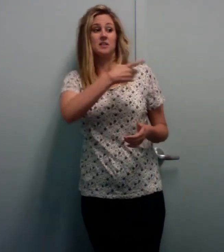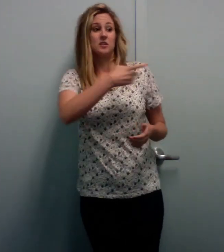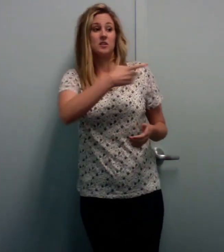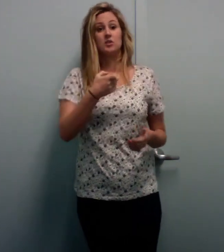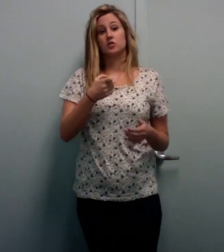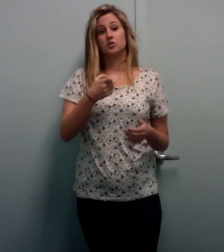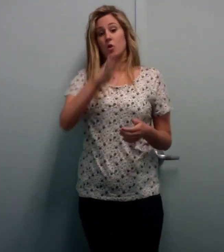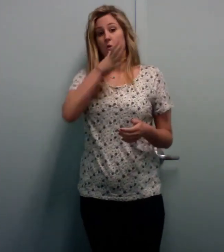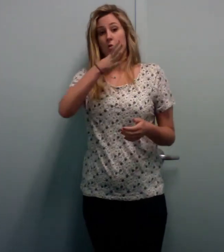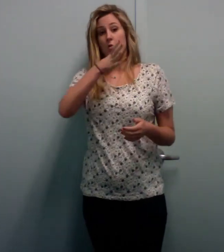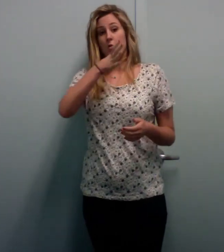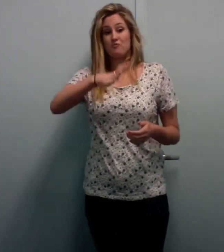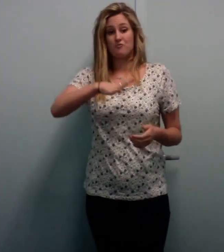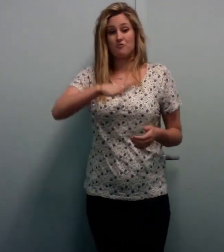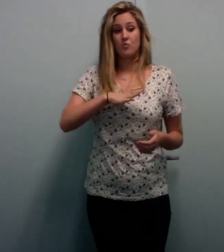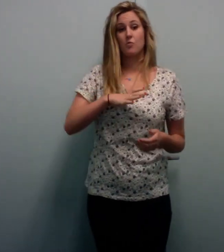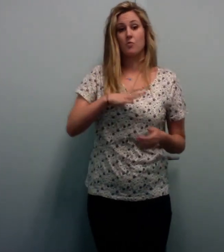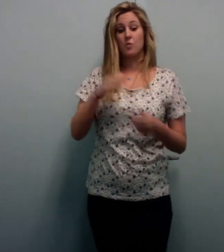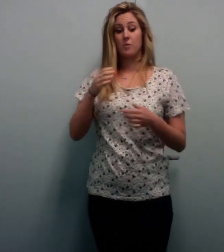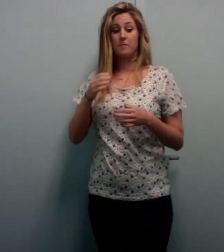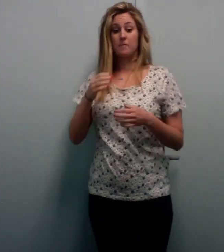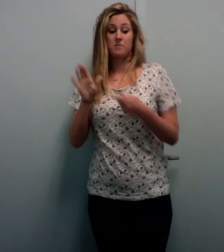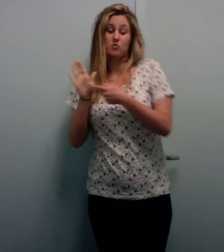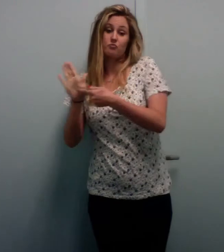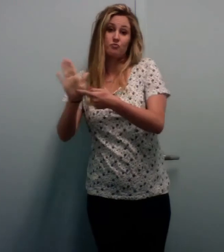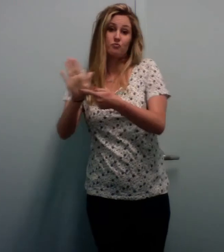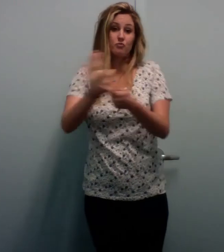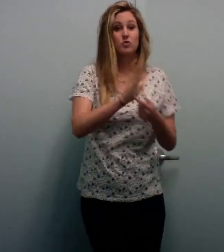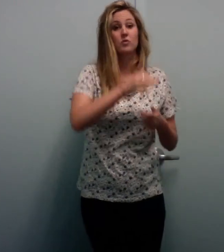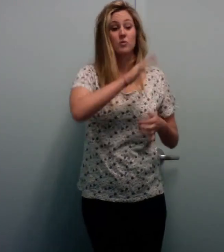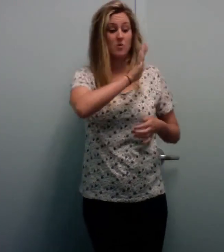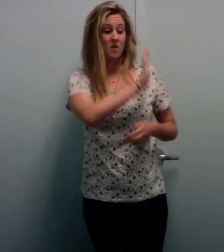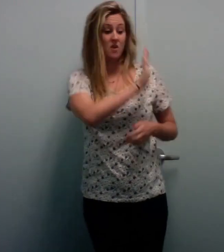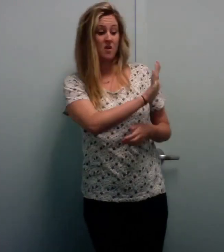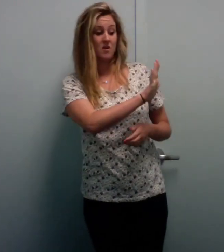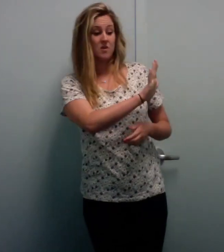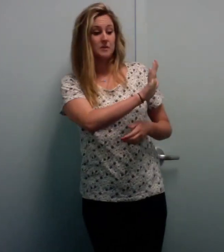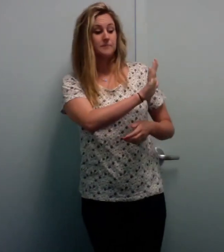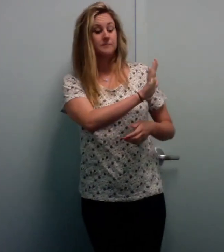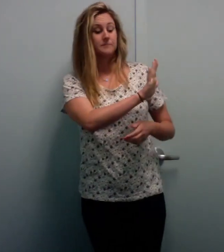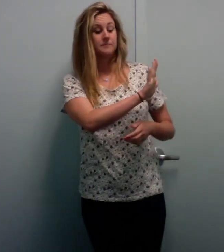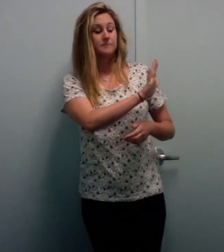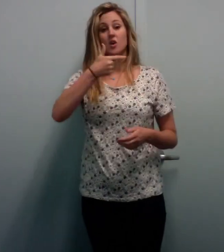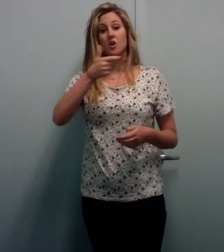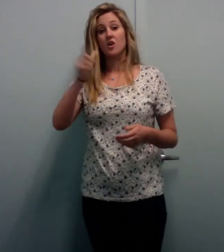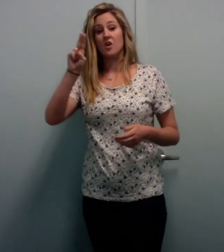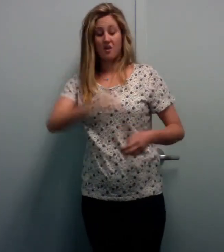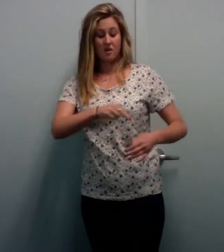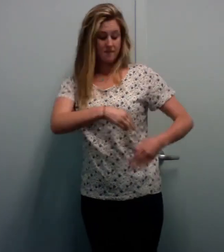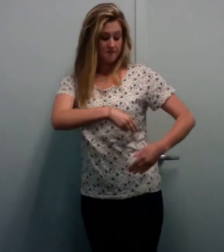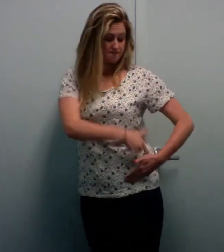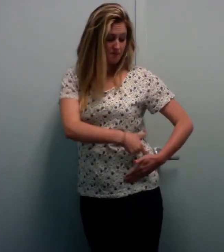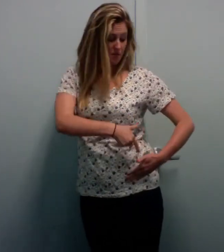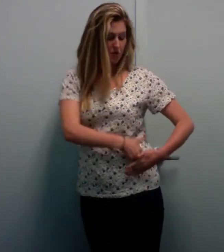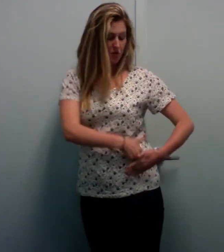a concealed carry holster, something that's normally done with a plastic model. Well, oftentimes that's what's utilized, you know, for different